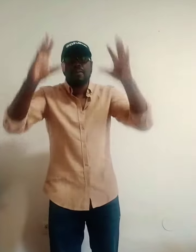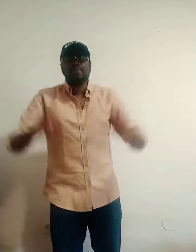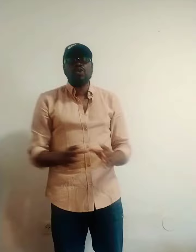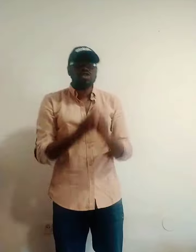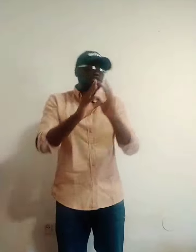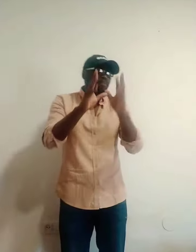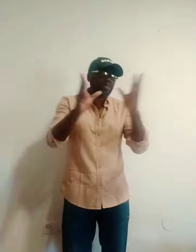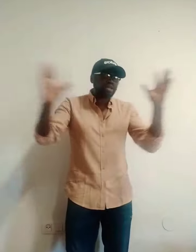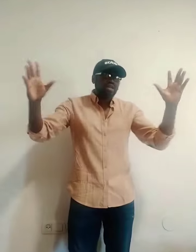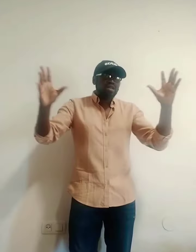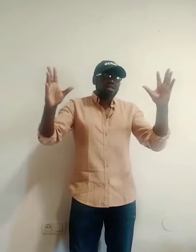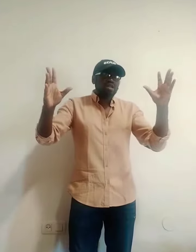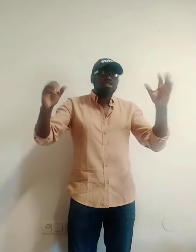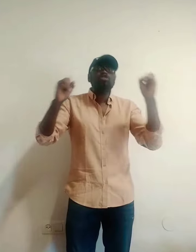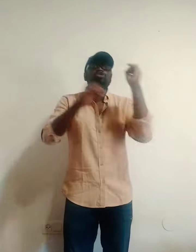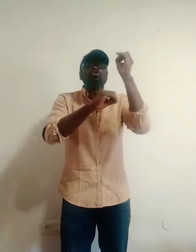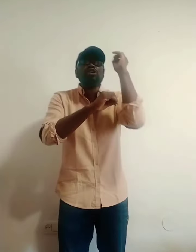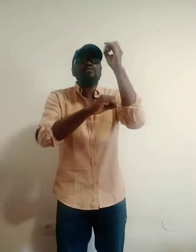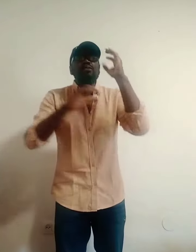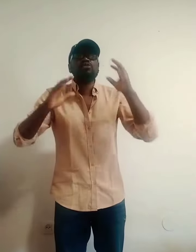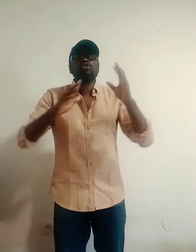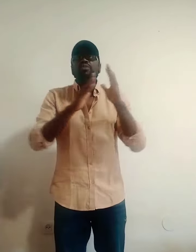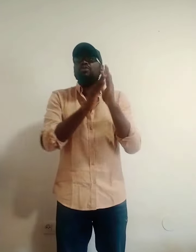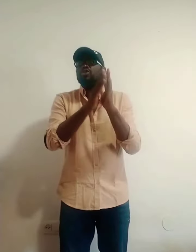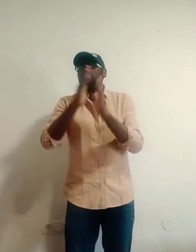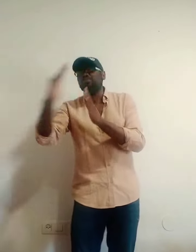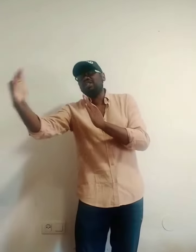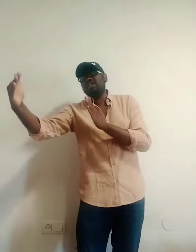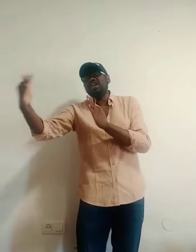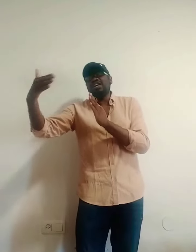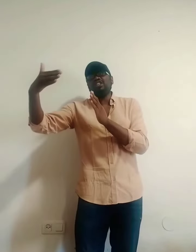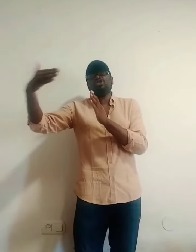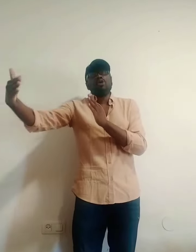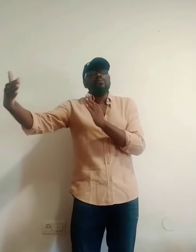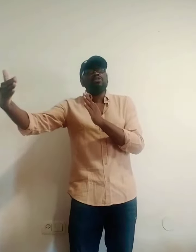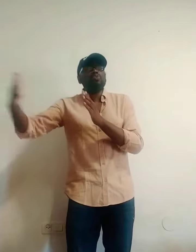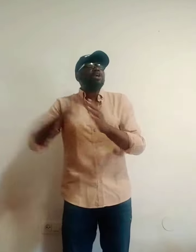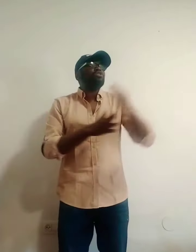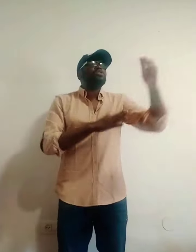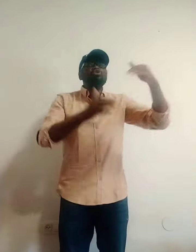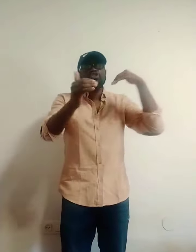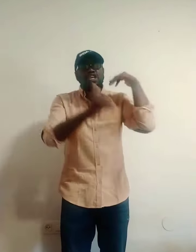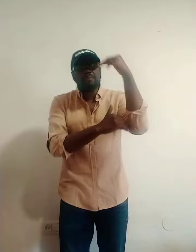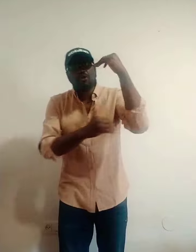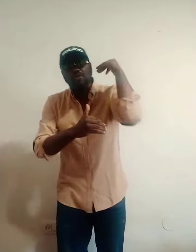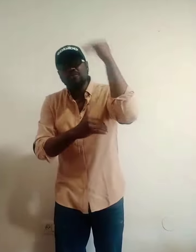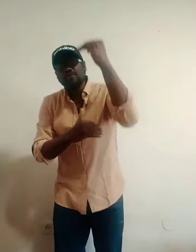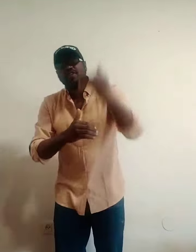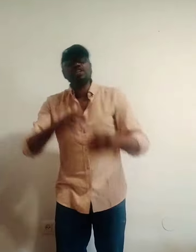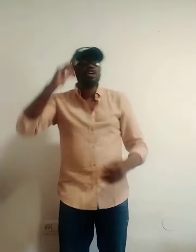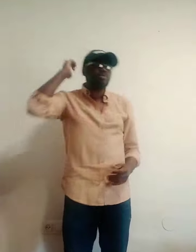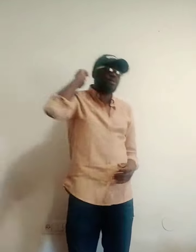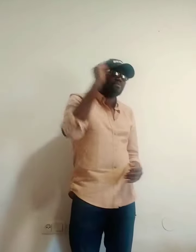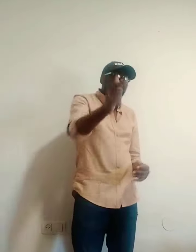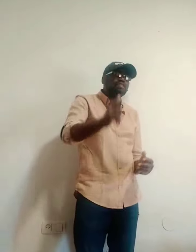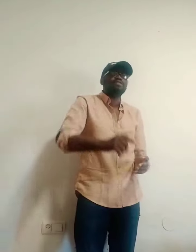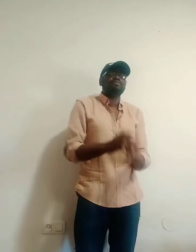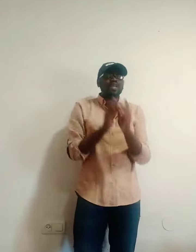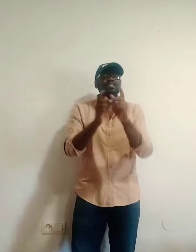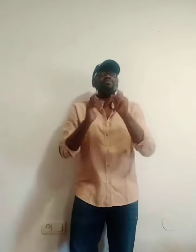up on something. know, do not give up on something because you mean it's stopped on the wheel. You mean you keep on moving, you keep on believing. That's